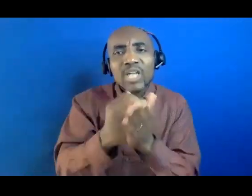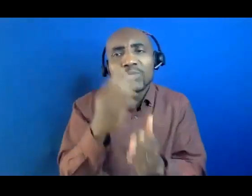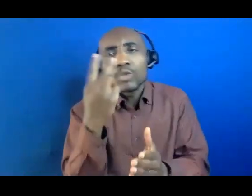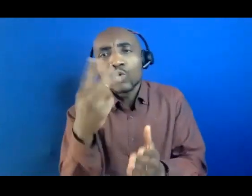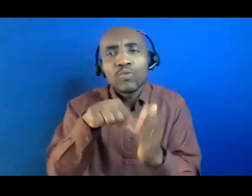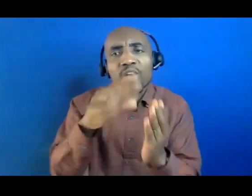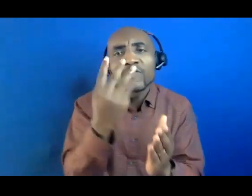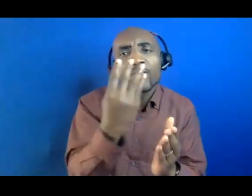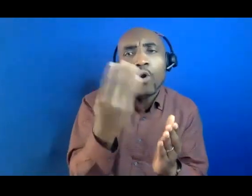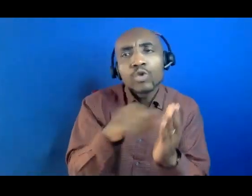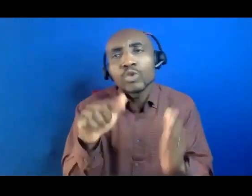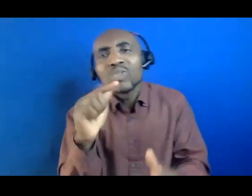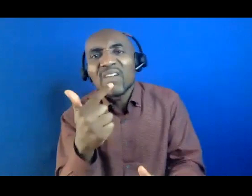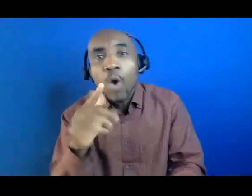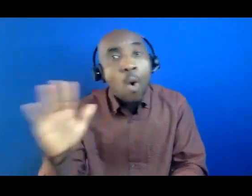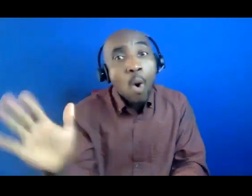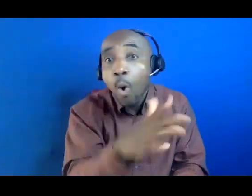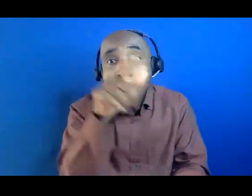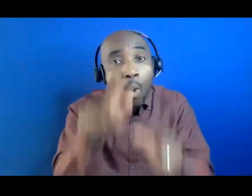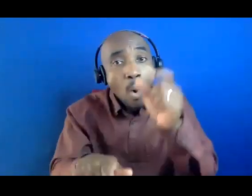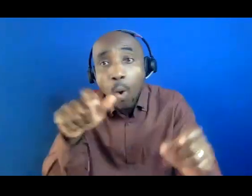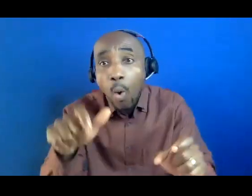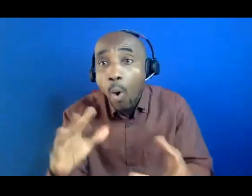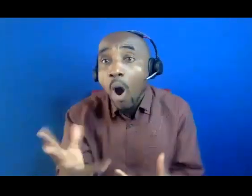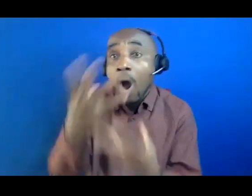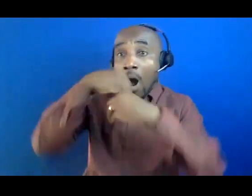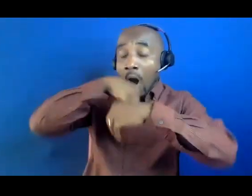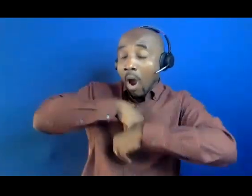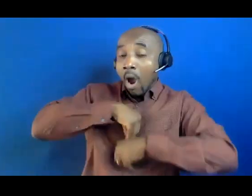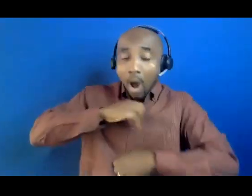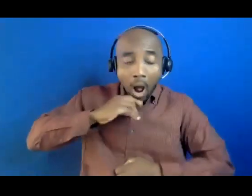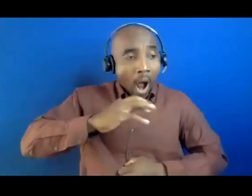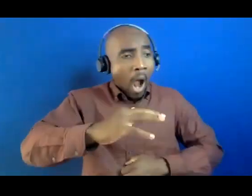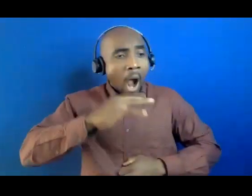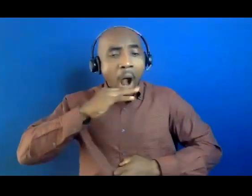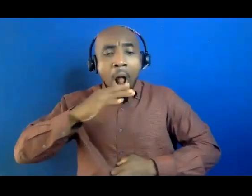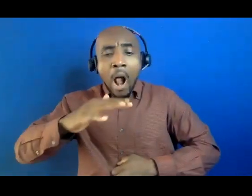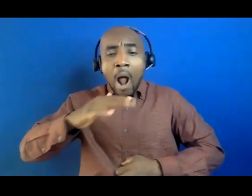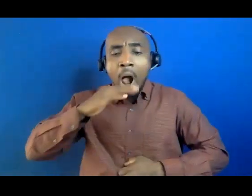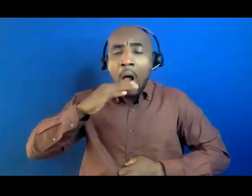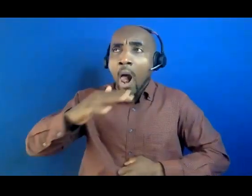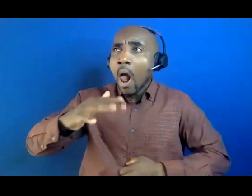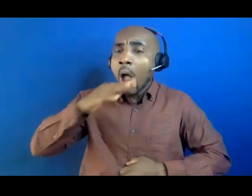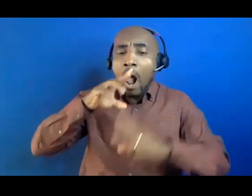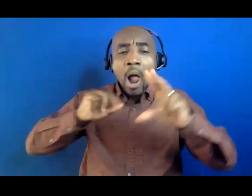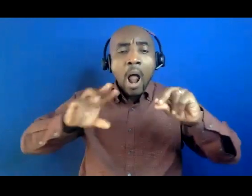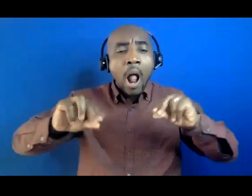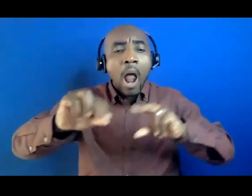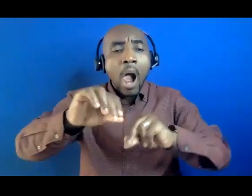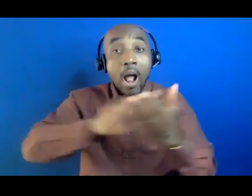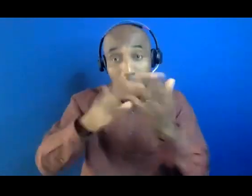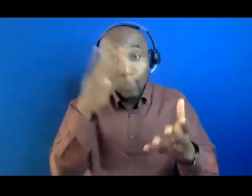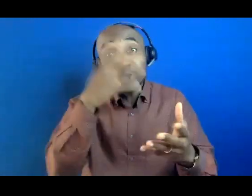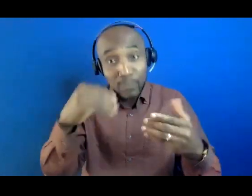read, "All of them were filled with the Holy Spirit and began to speak in other tongues as the Spirit enabled them. Now they were